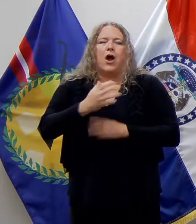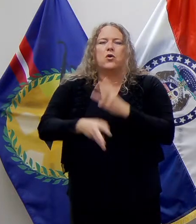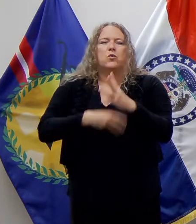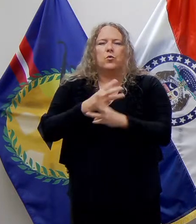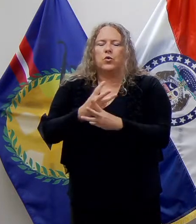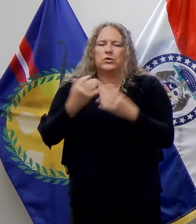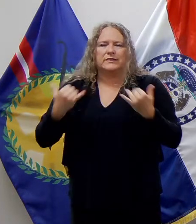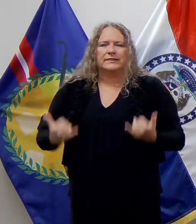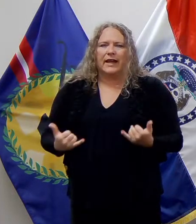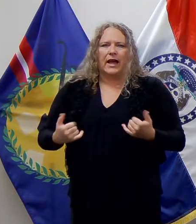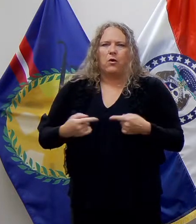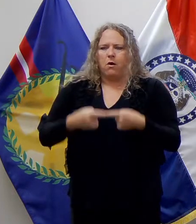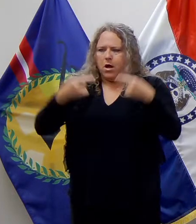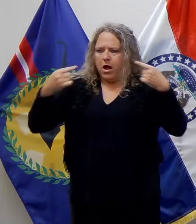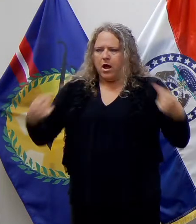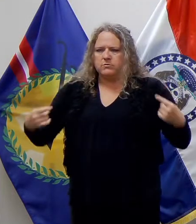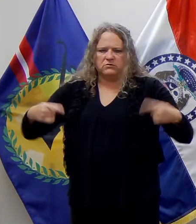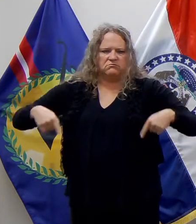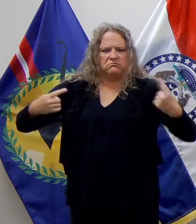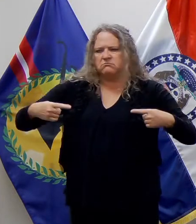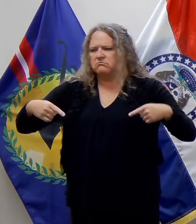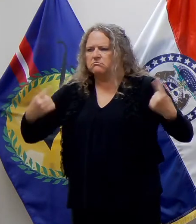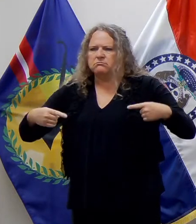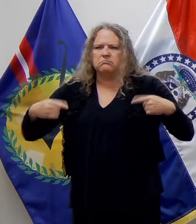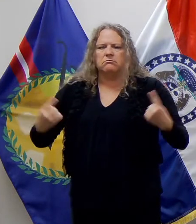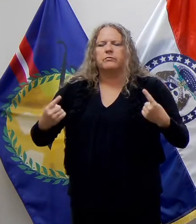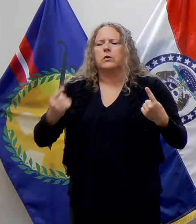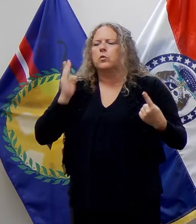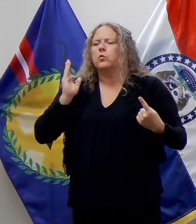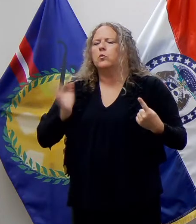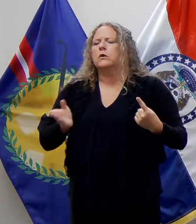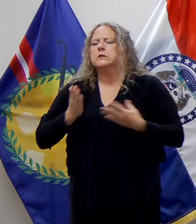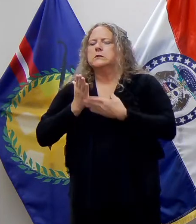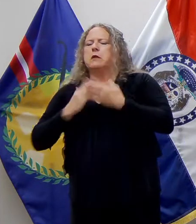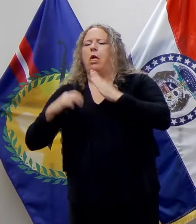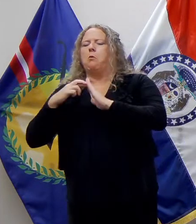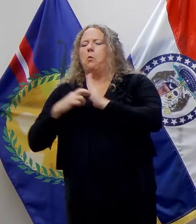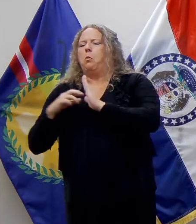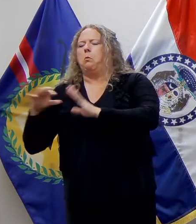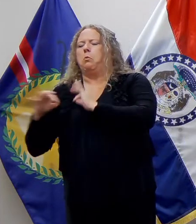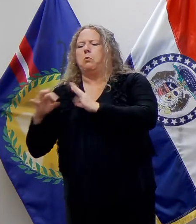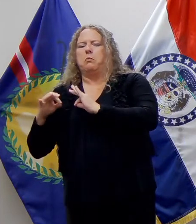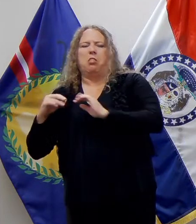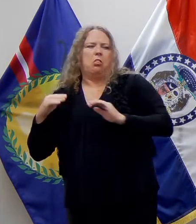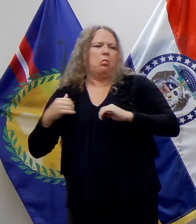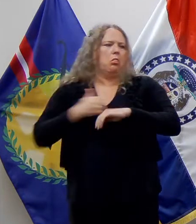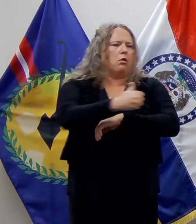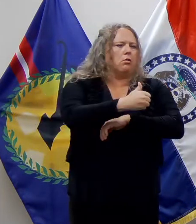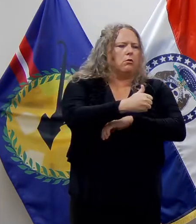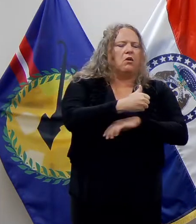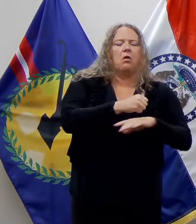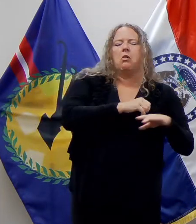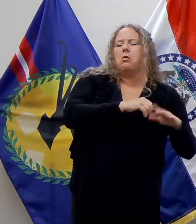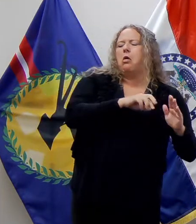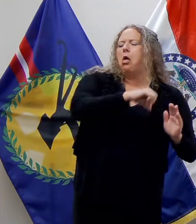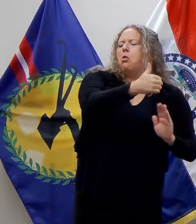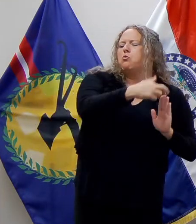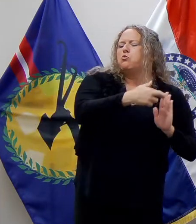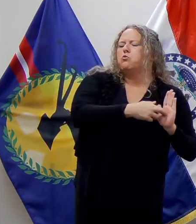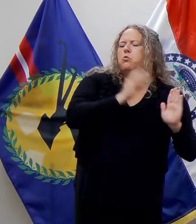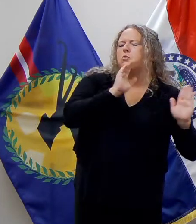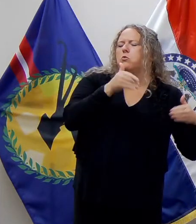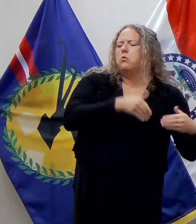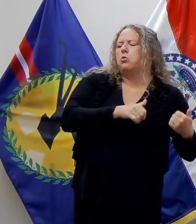common for folks to pick up pieces of our mask mandates and talk about them out of context or be unclear or just